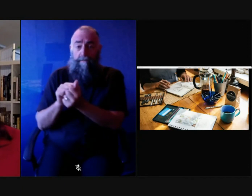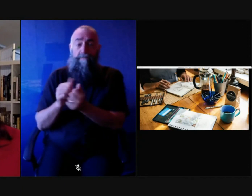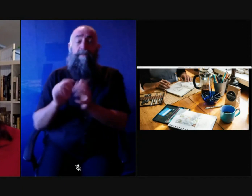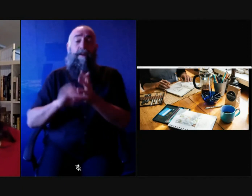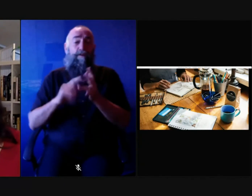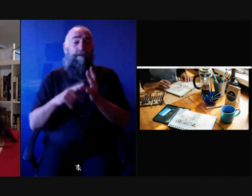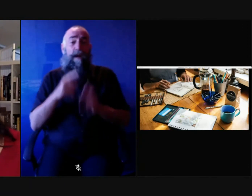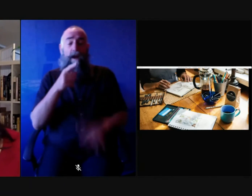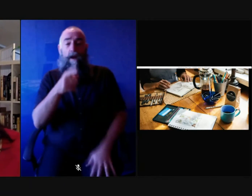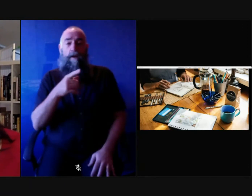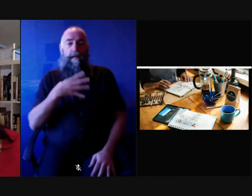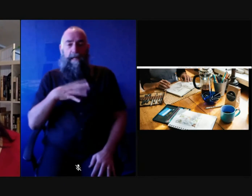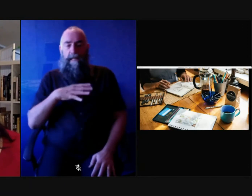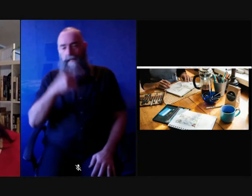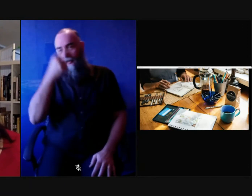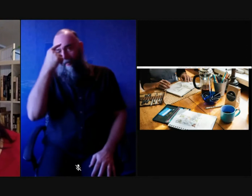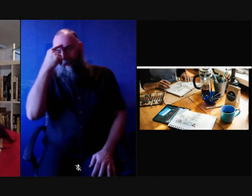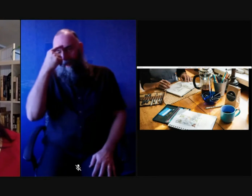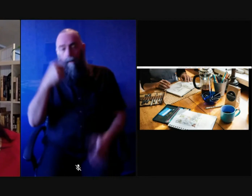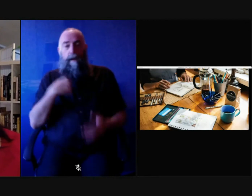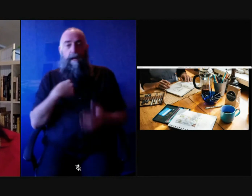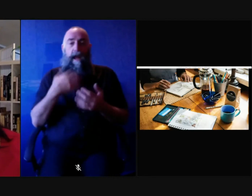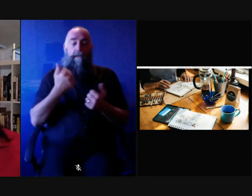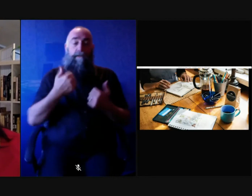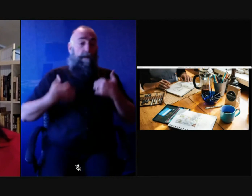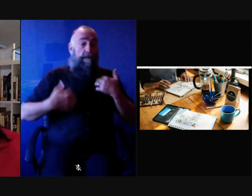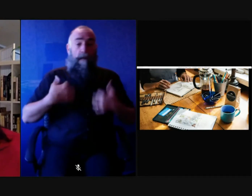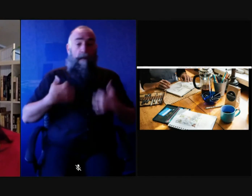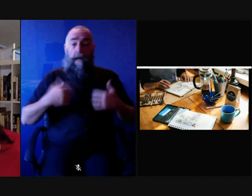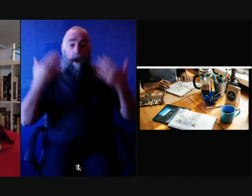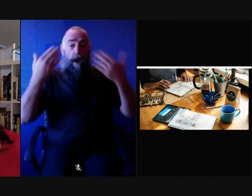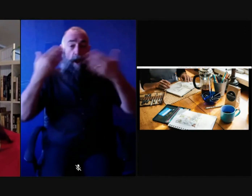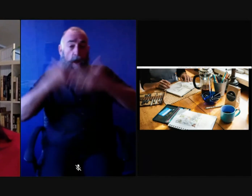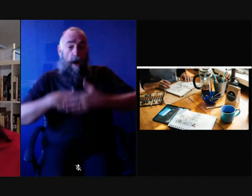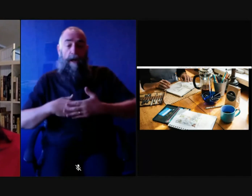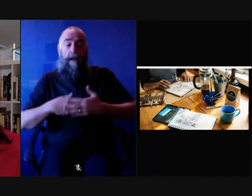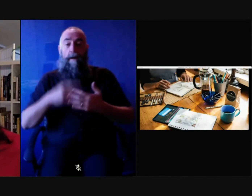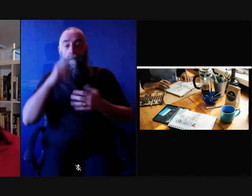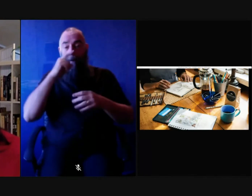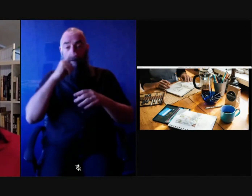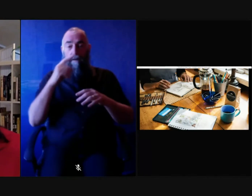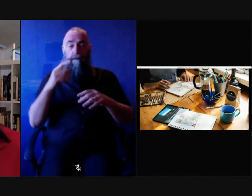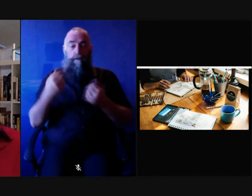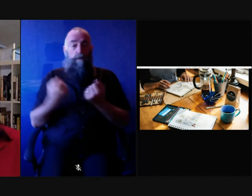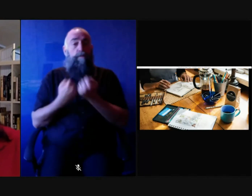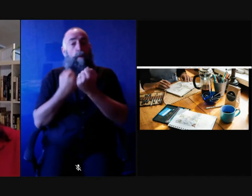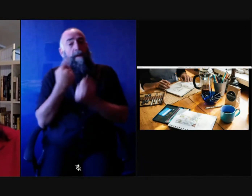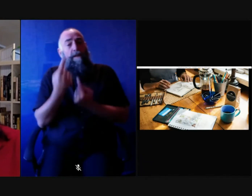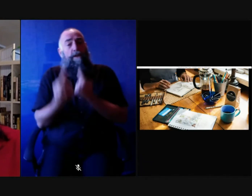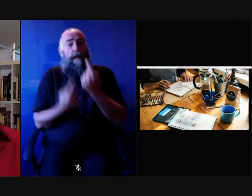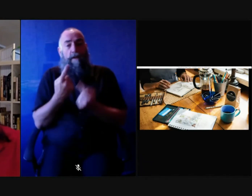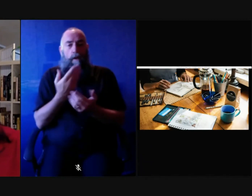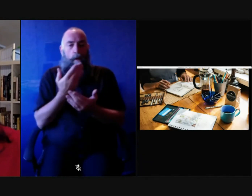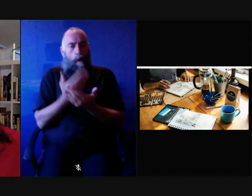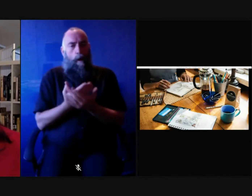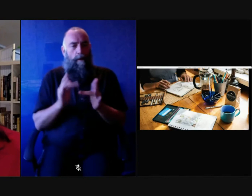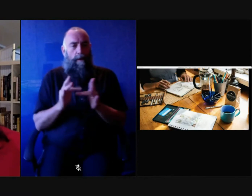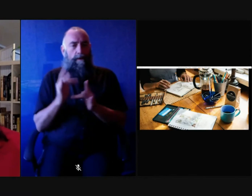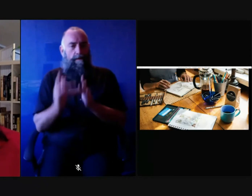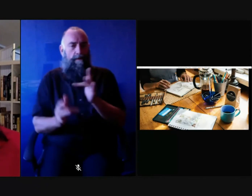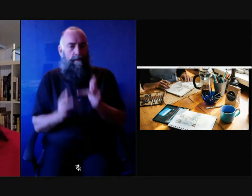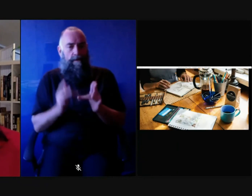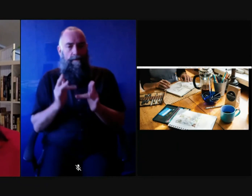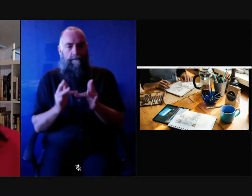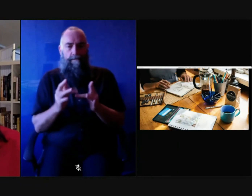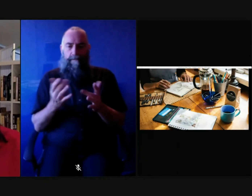exciting evening salons where everybody joins in digitally to support each other. And,